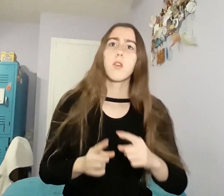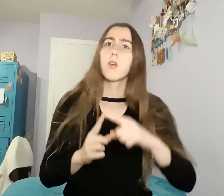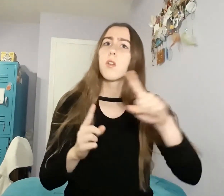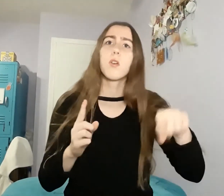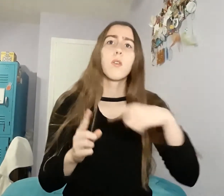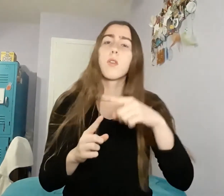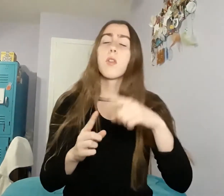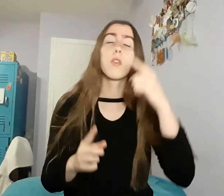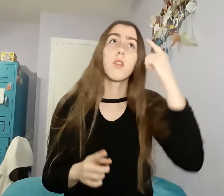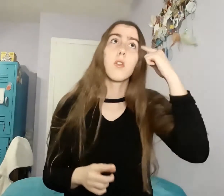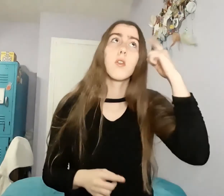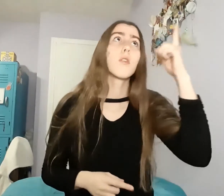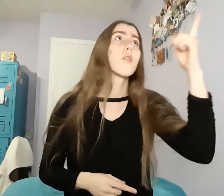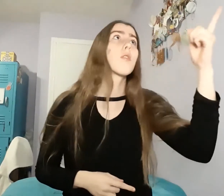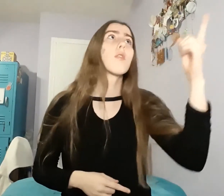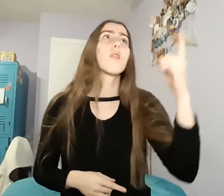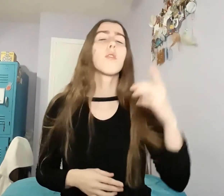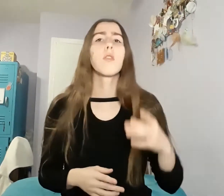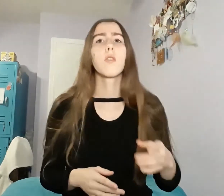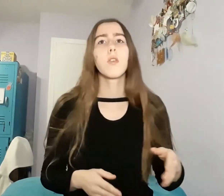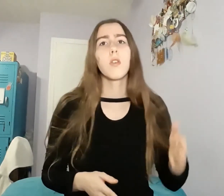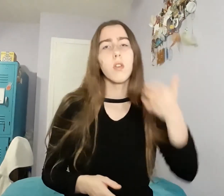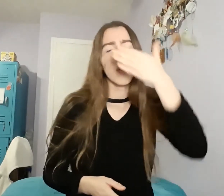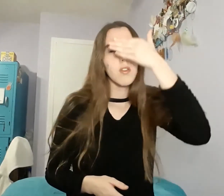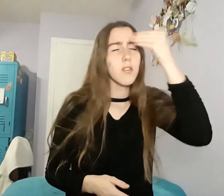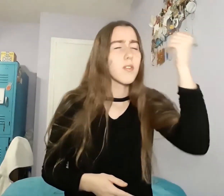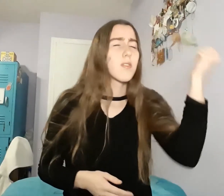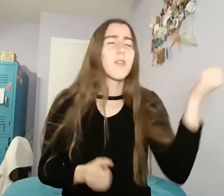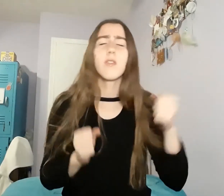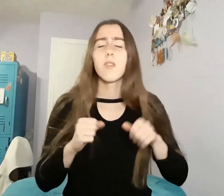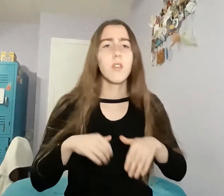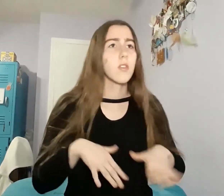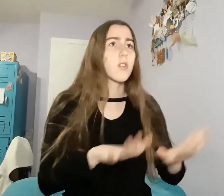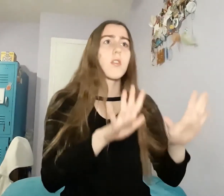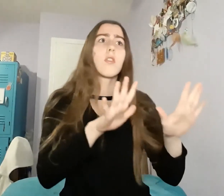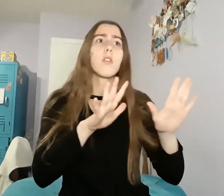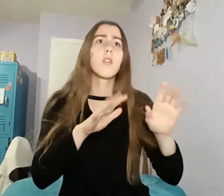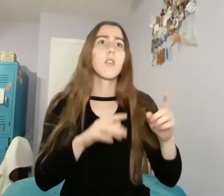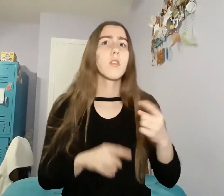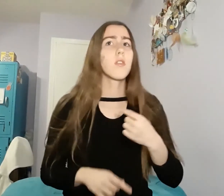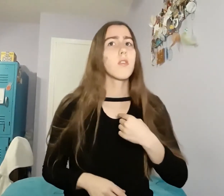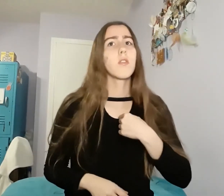there? When I'm sure I'm forgotten and forsaken,